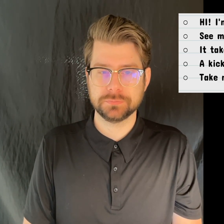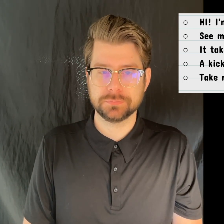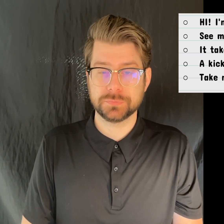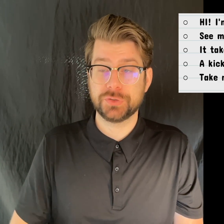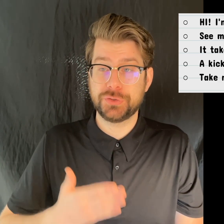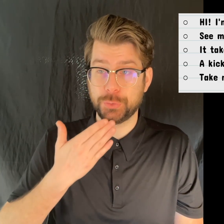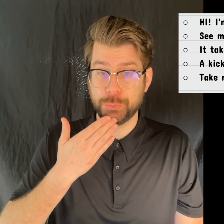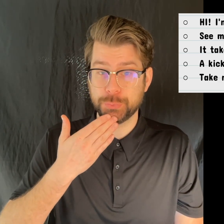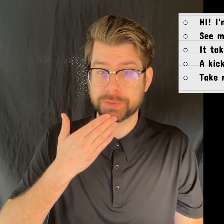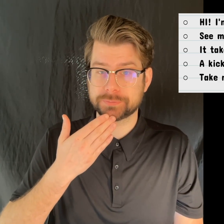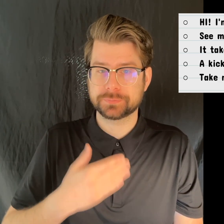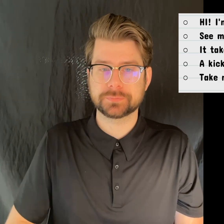2.